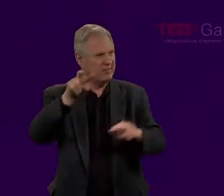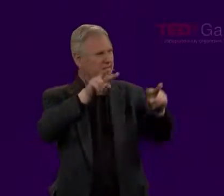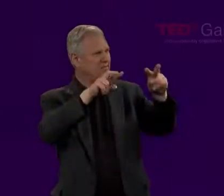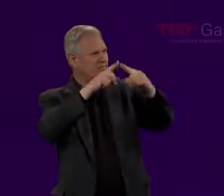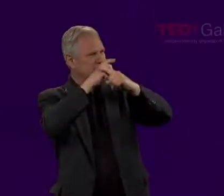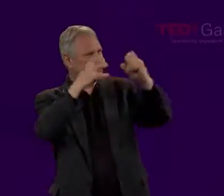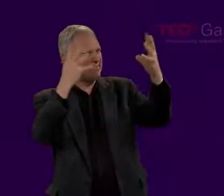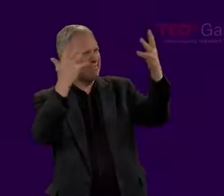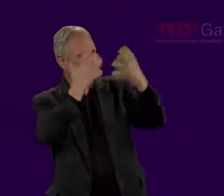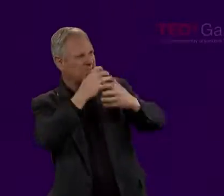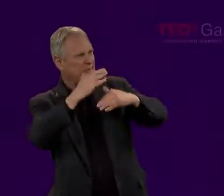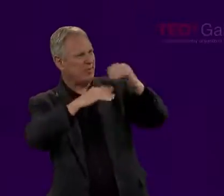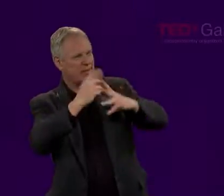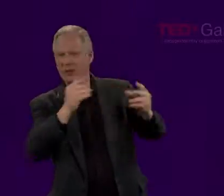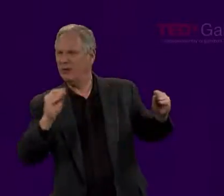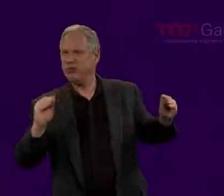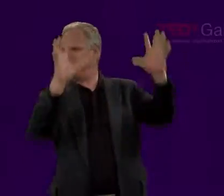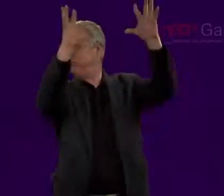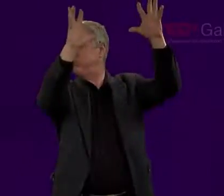Go into the community and they look at like